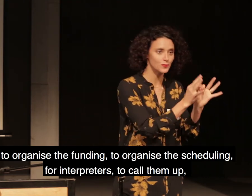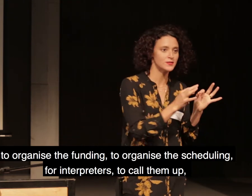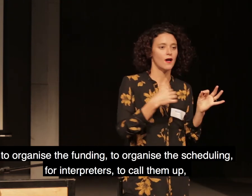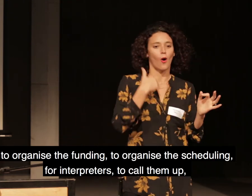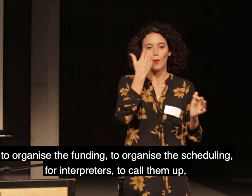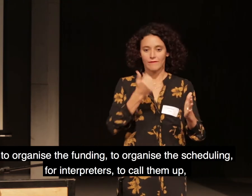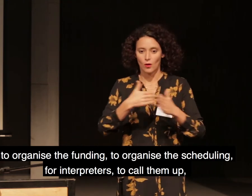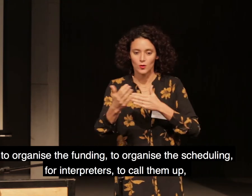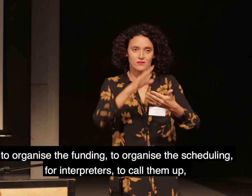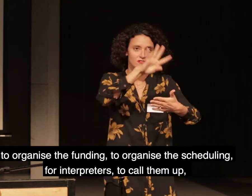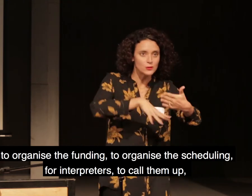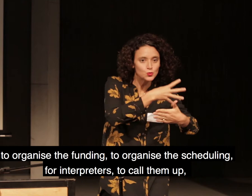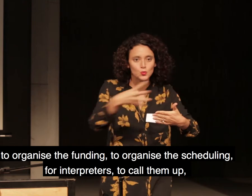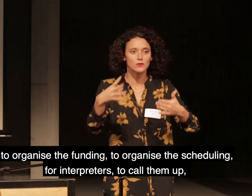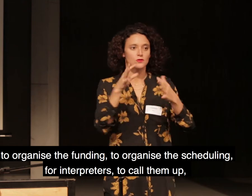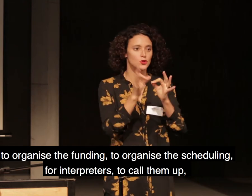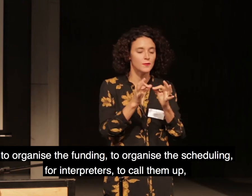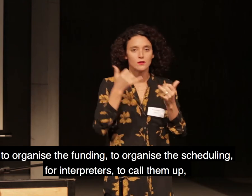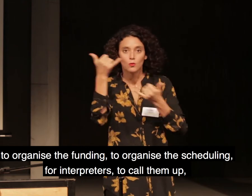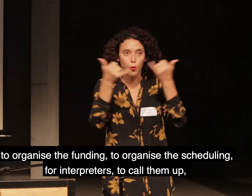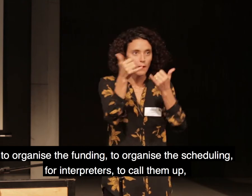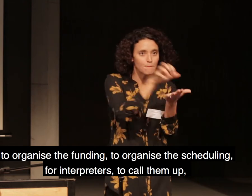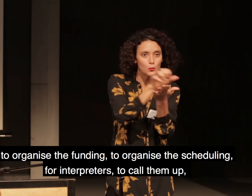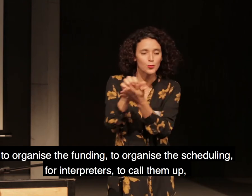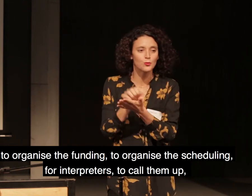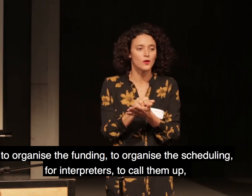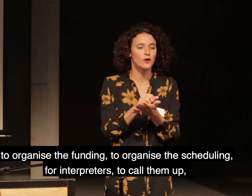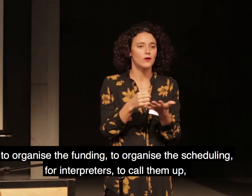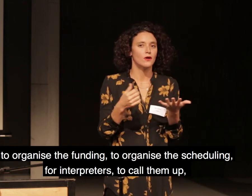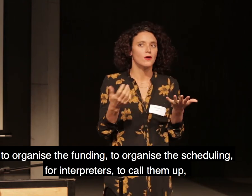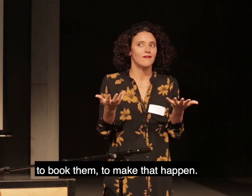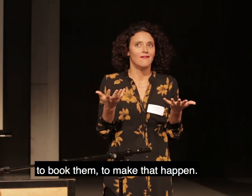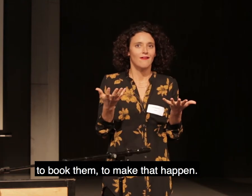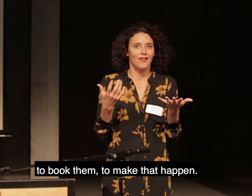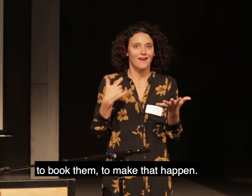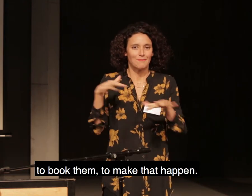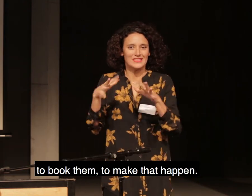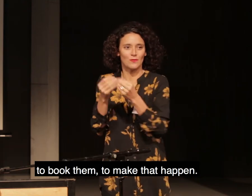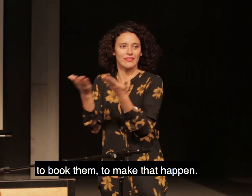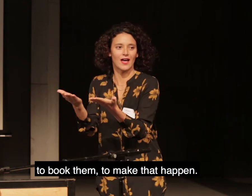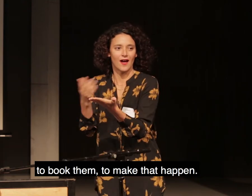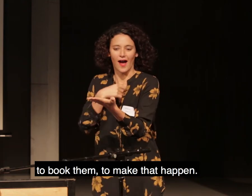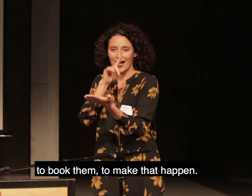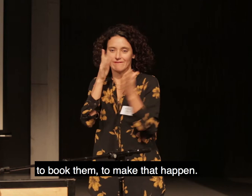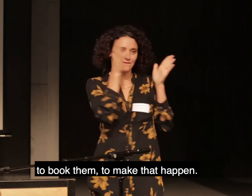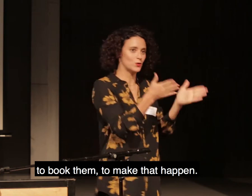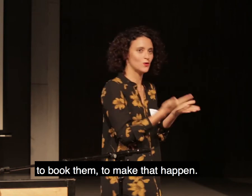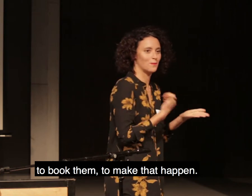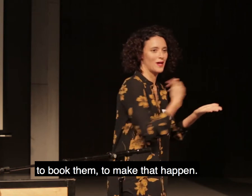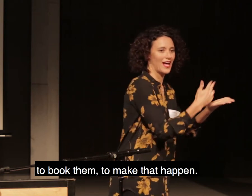to organize the funding and to organize the scheduling for interpreters, to call them up, to book them, to make that happen.